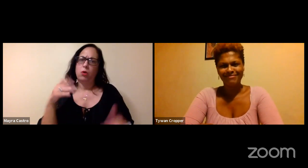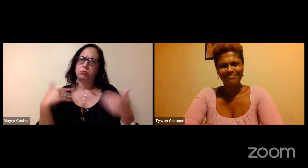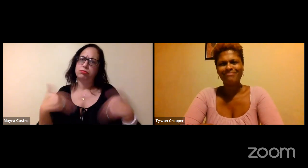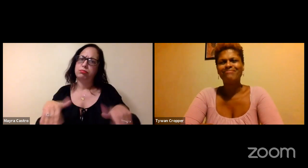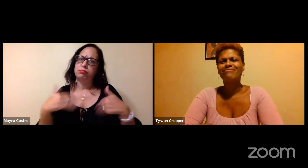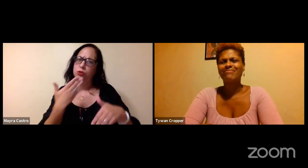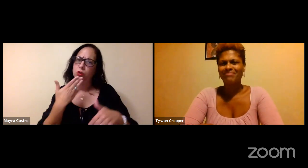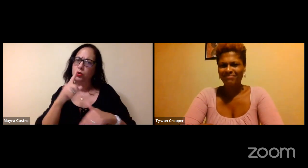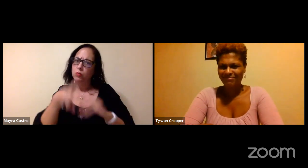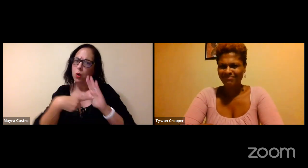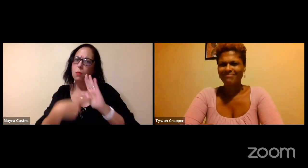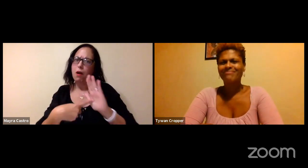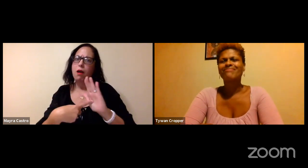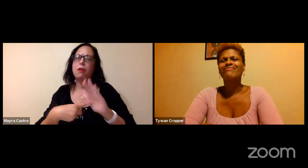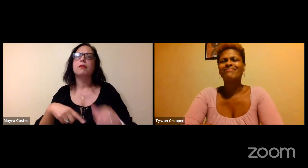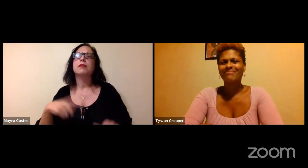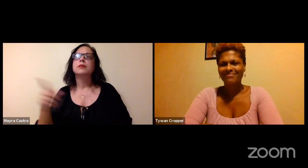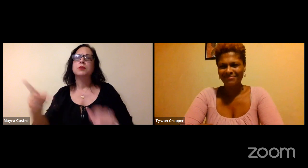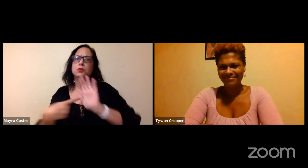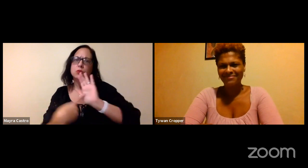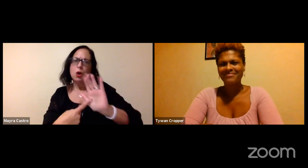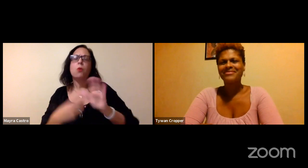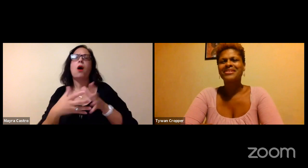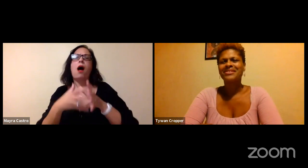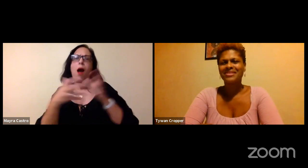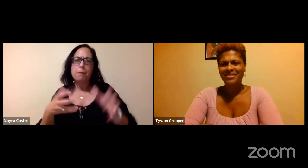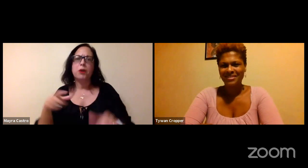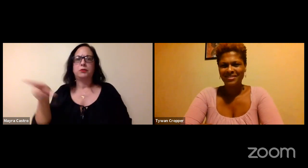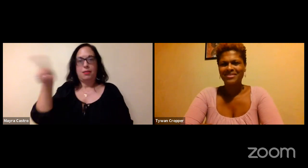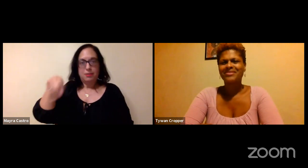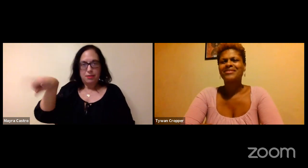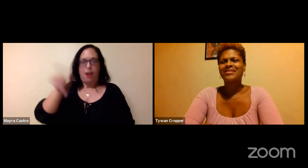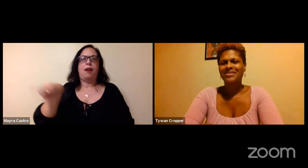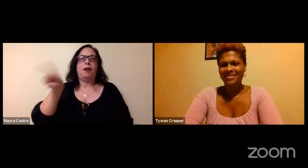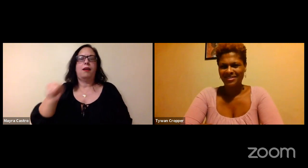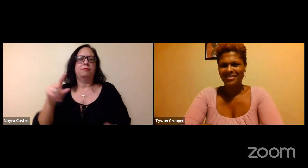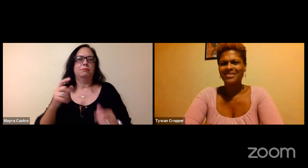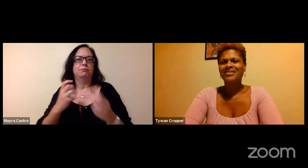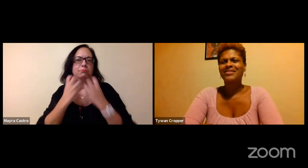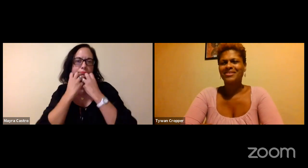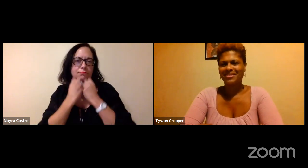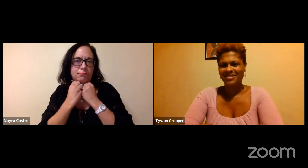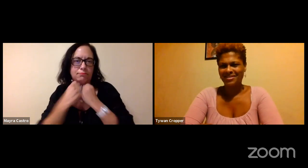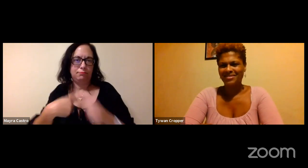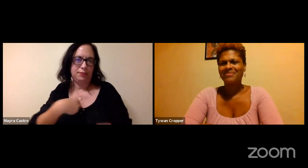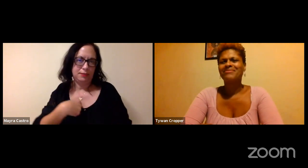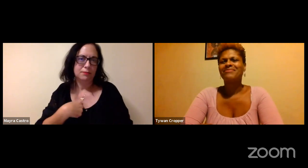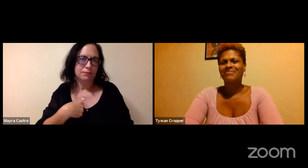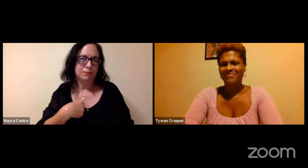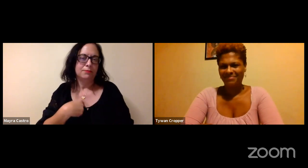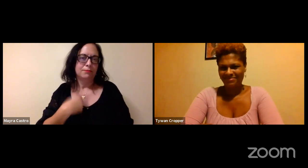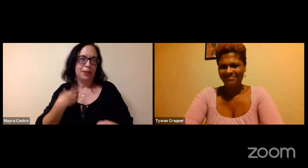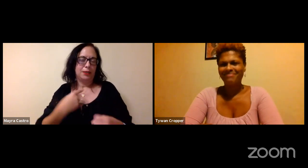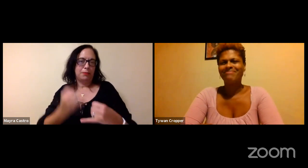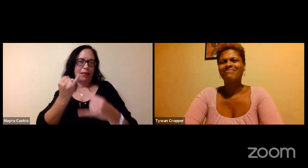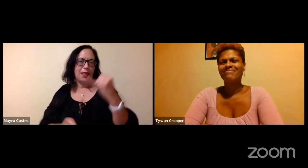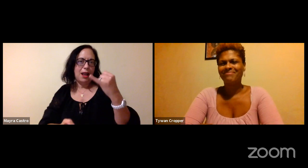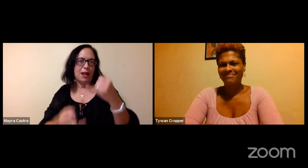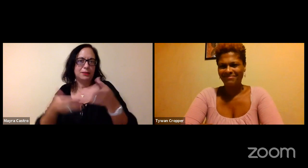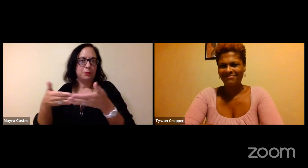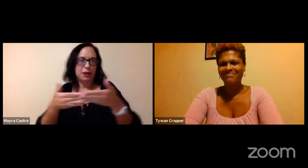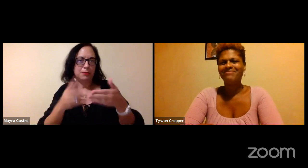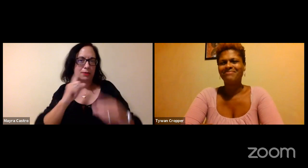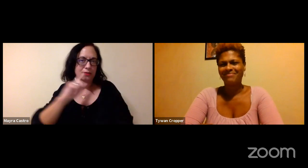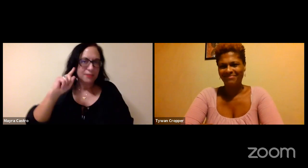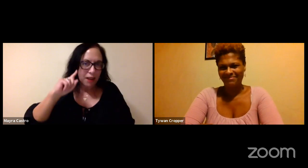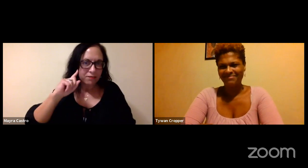And they were great role models for me. I really did learn a lot from them, and